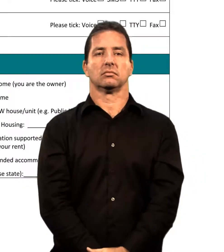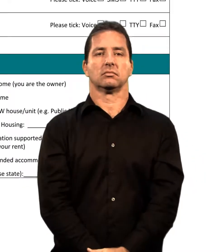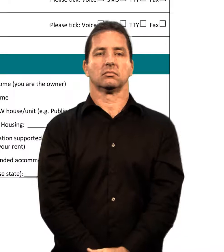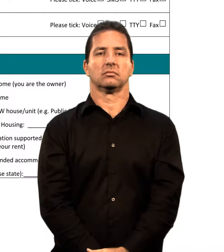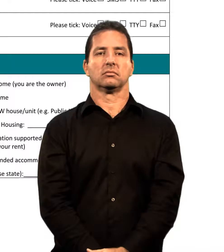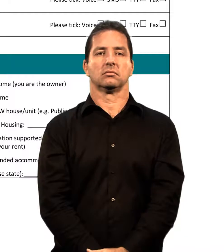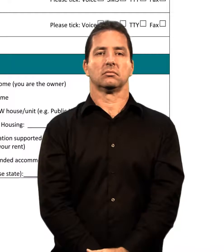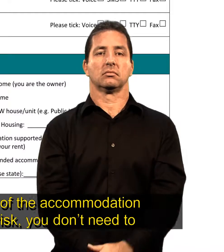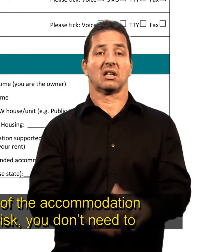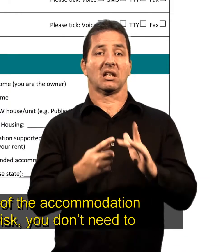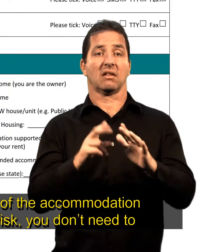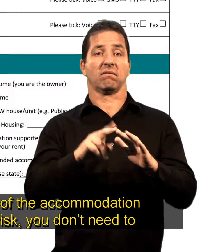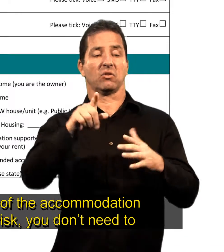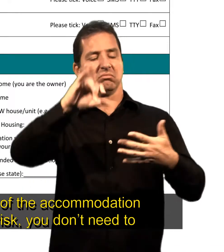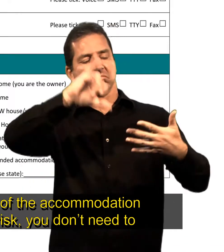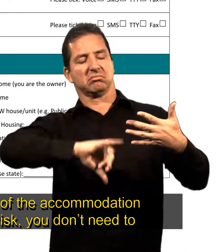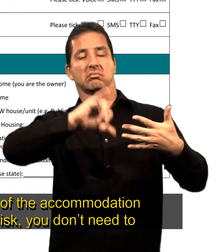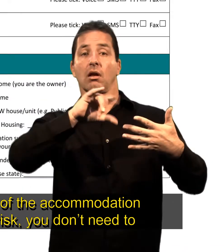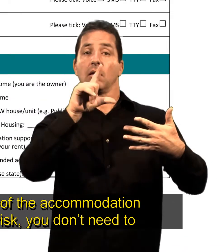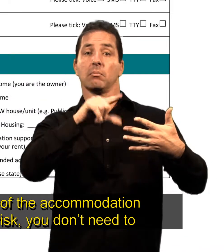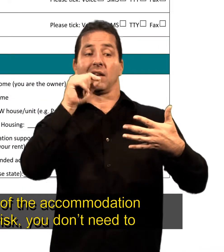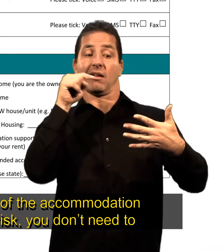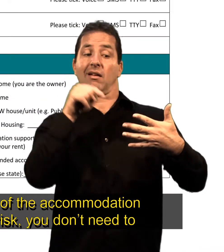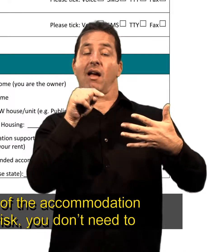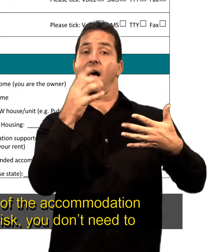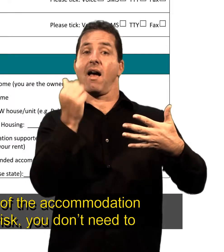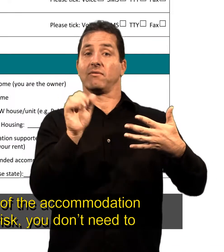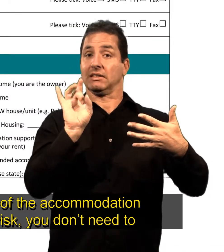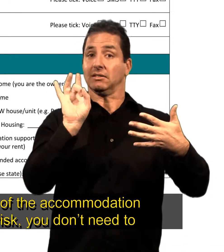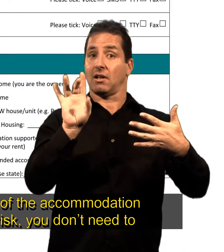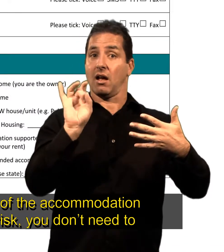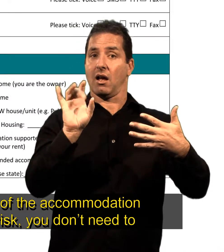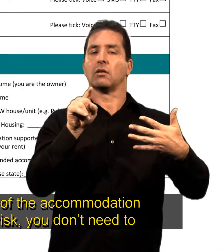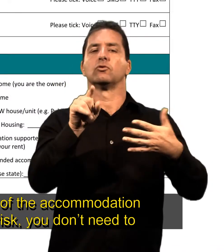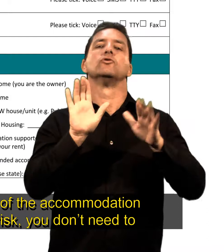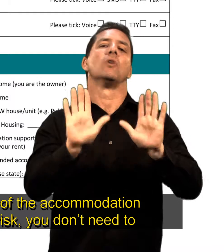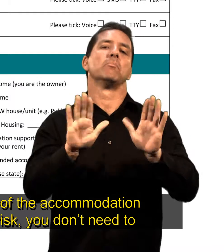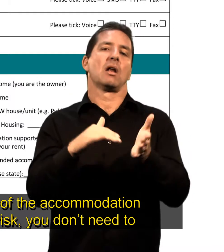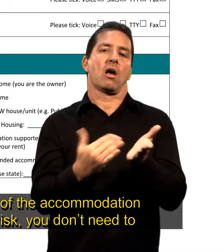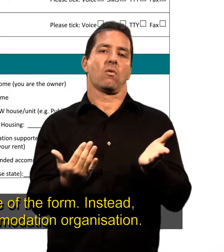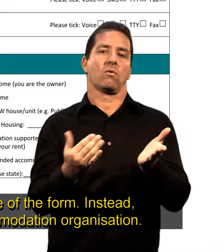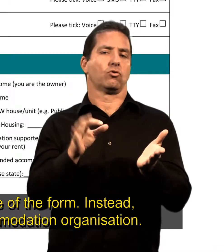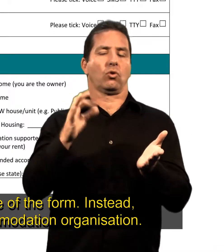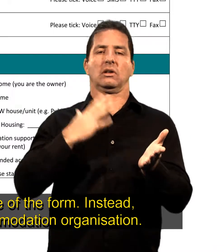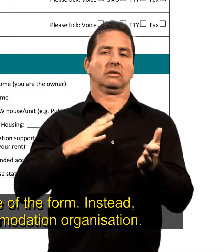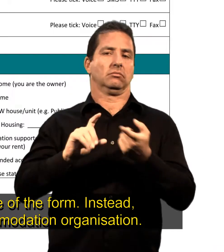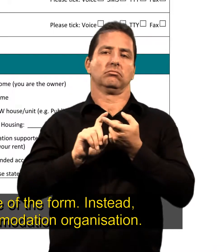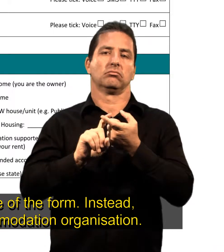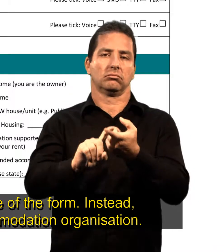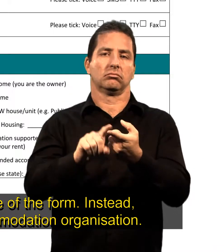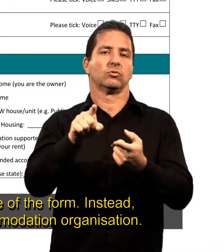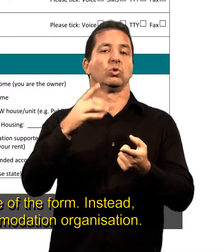type. If you selected any of the accommodation types with an asterisk, you don't need to complete any more of the